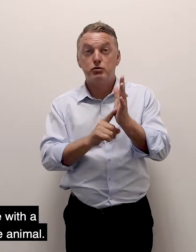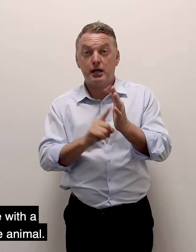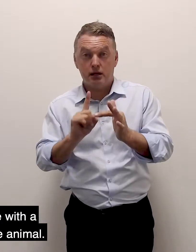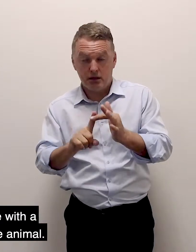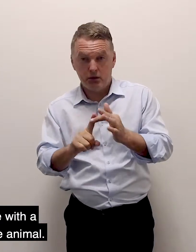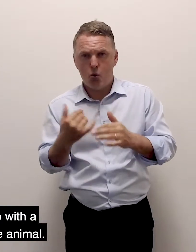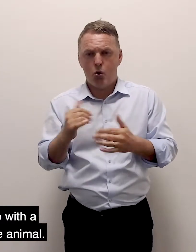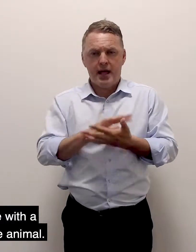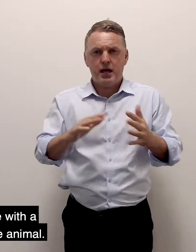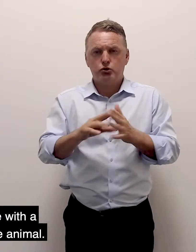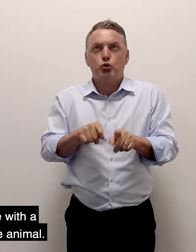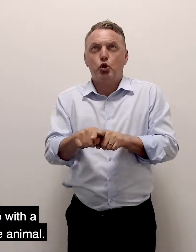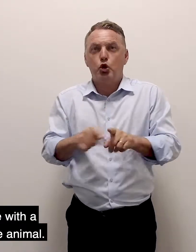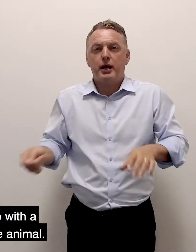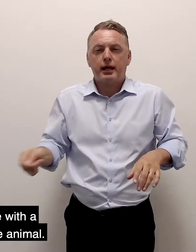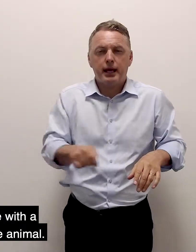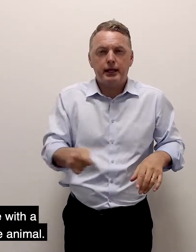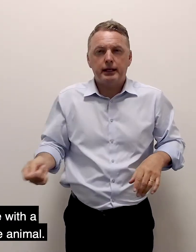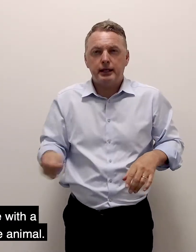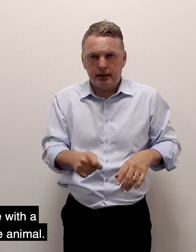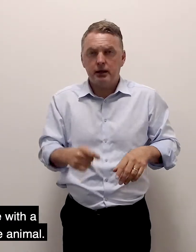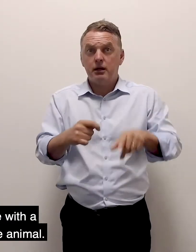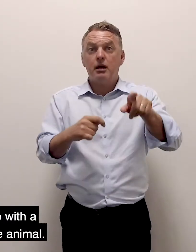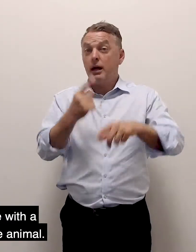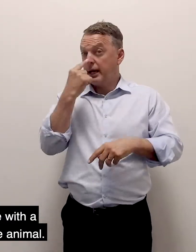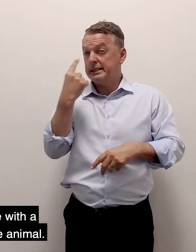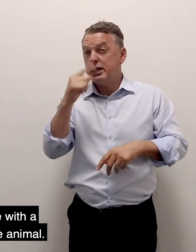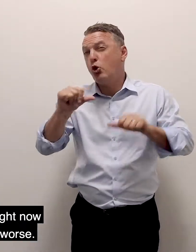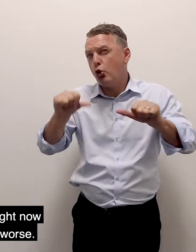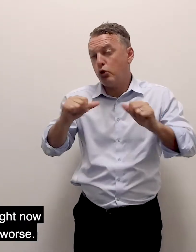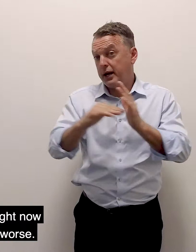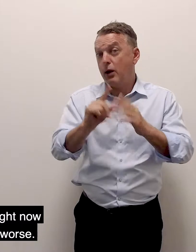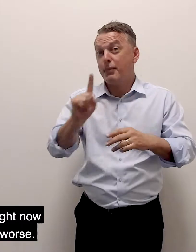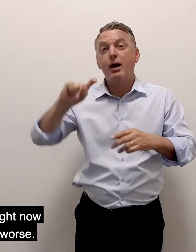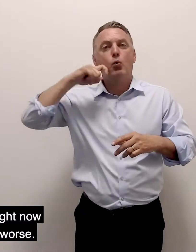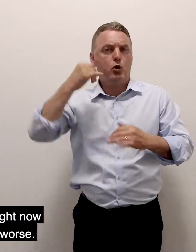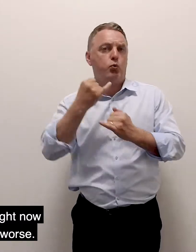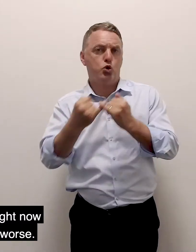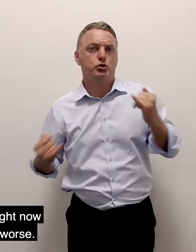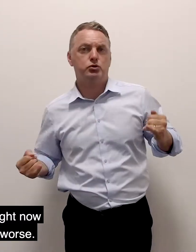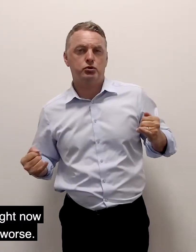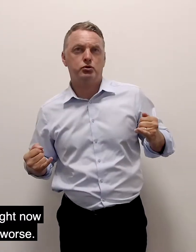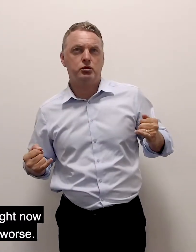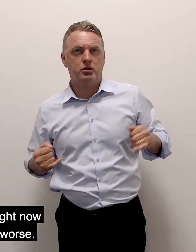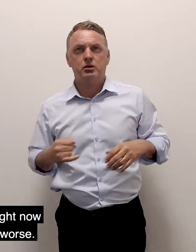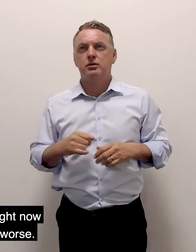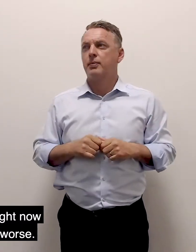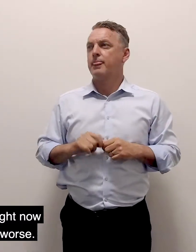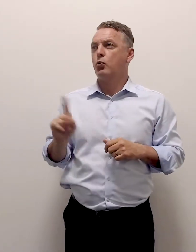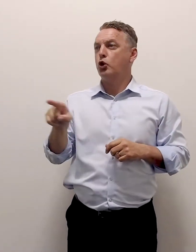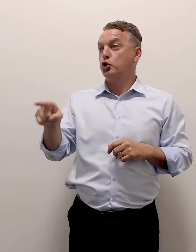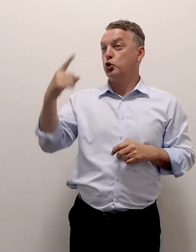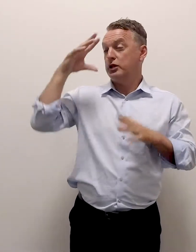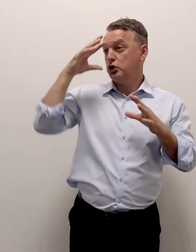yep. and how to navigate with a cane or an assistance animal. And you can see all right now, but it's going to get